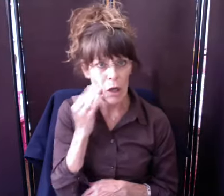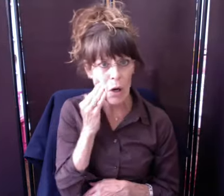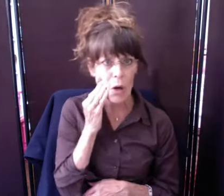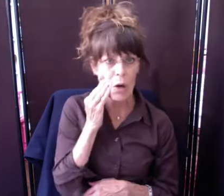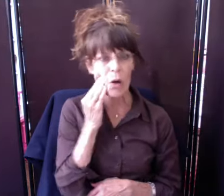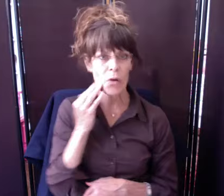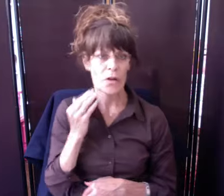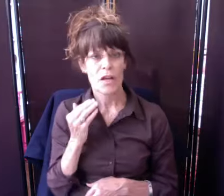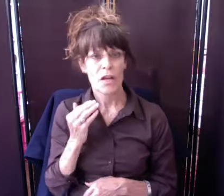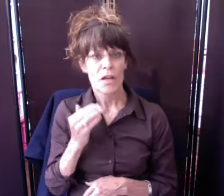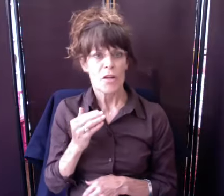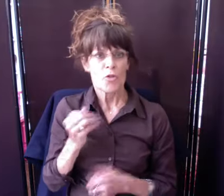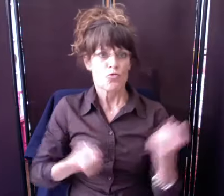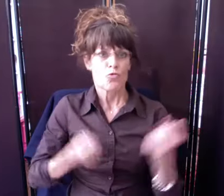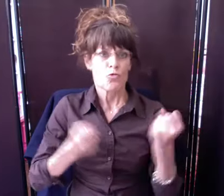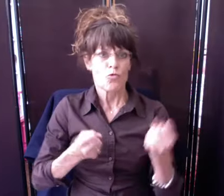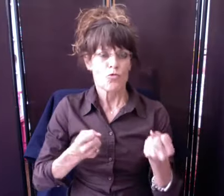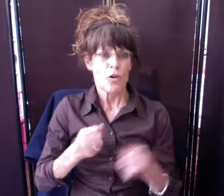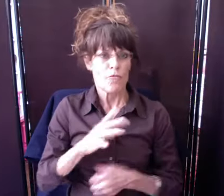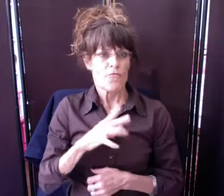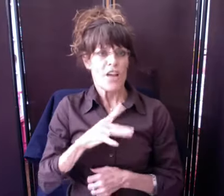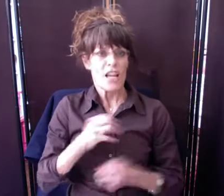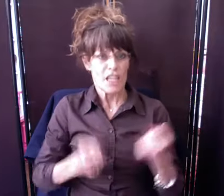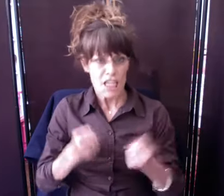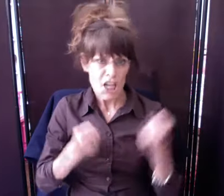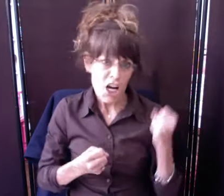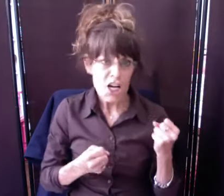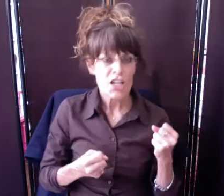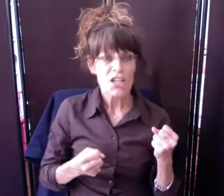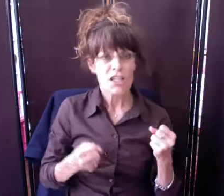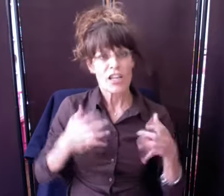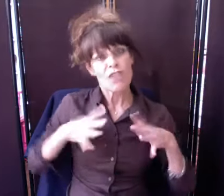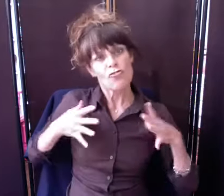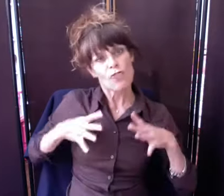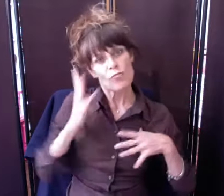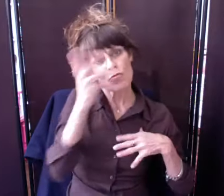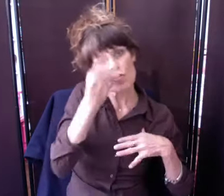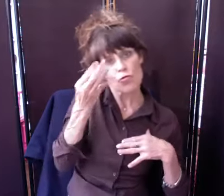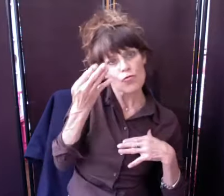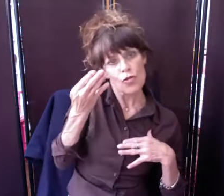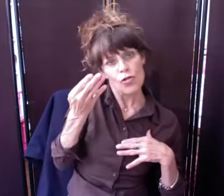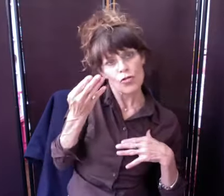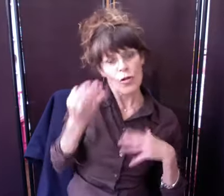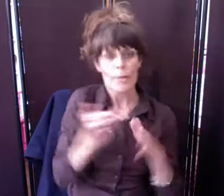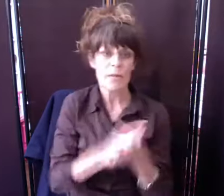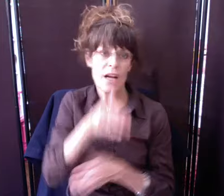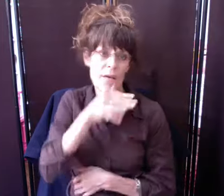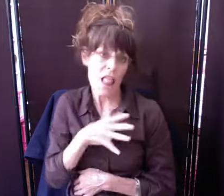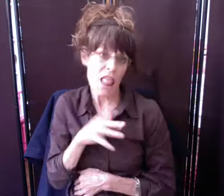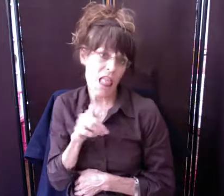So I had a vision of a lady. So I'm going to go become a lady. I'm going to stop fighting. All my boyfriends were hoodlums. My